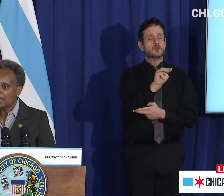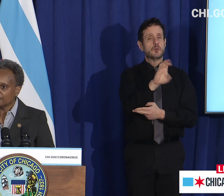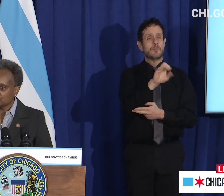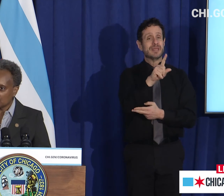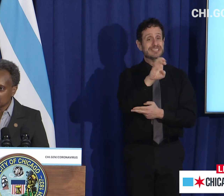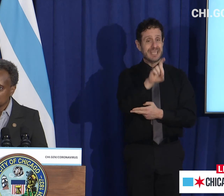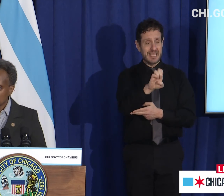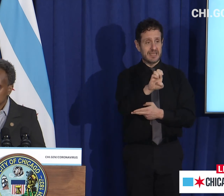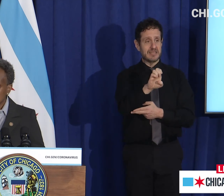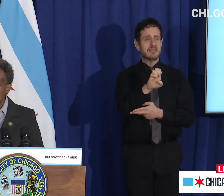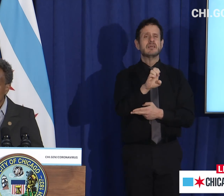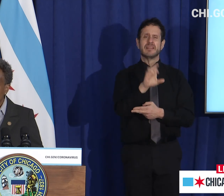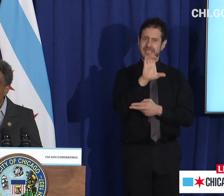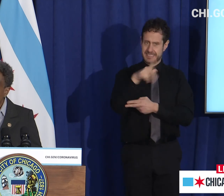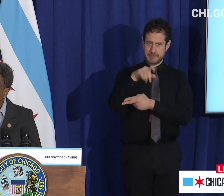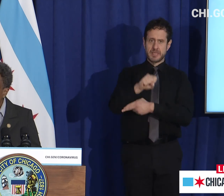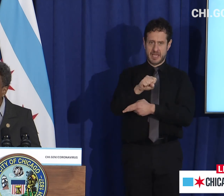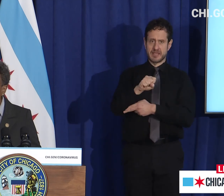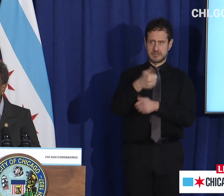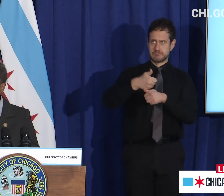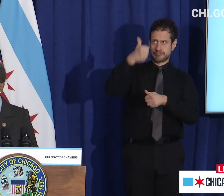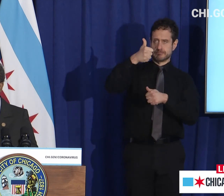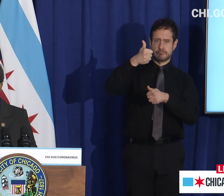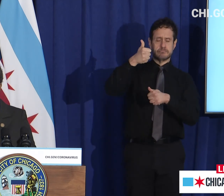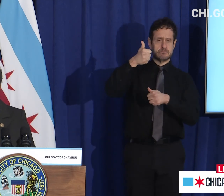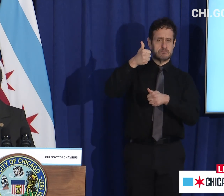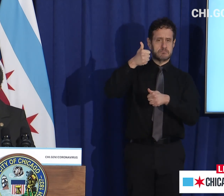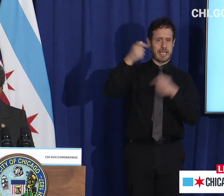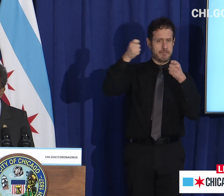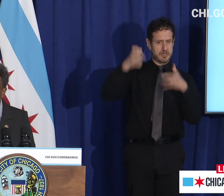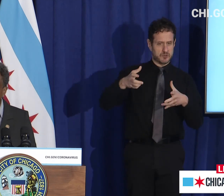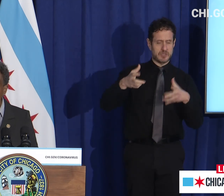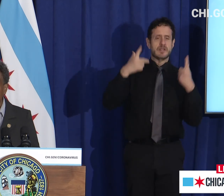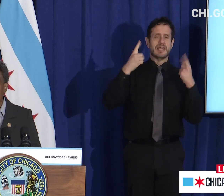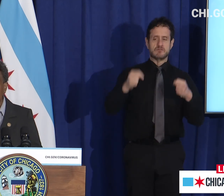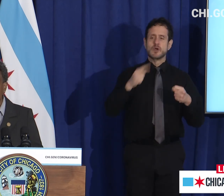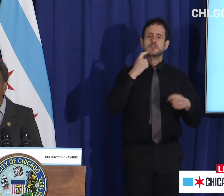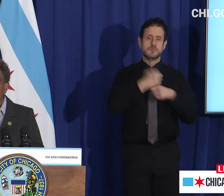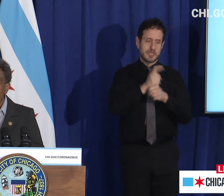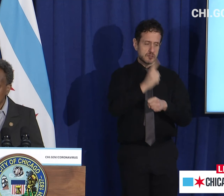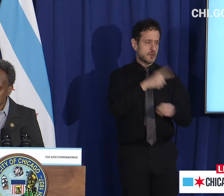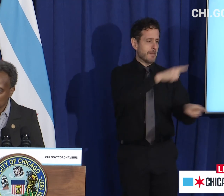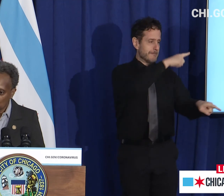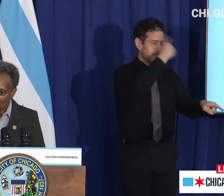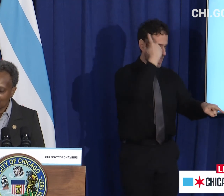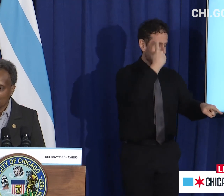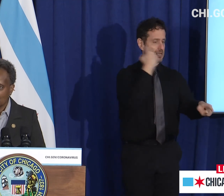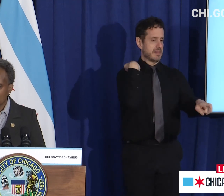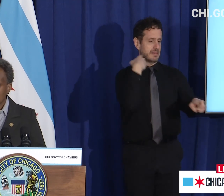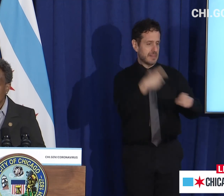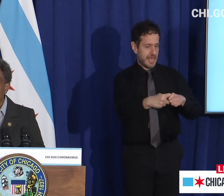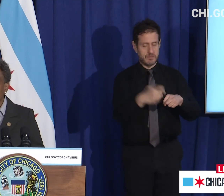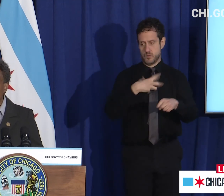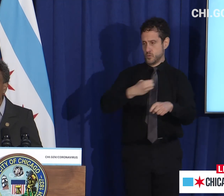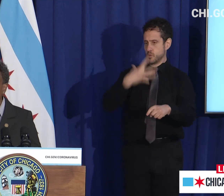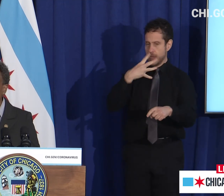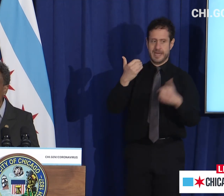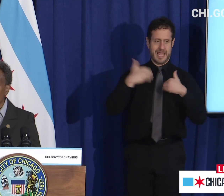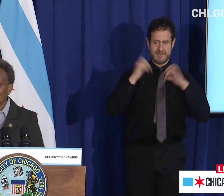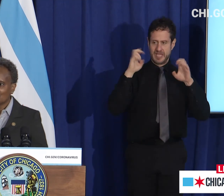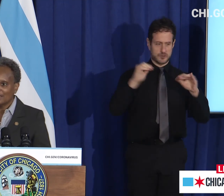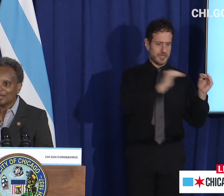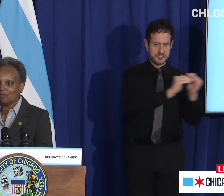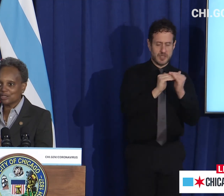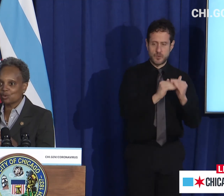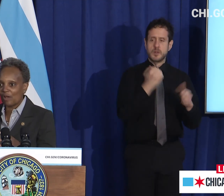team have done to bridge the digital divide, to put devices in hands, to make sure that Wi-Fi connectivity is